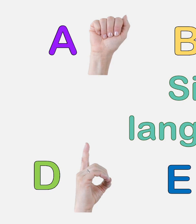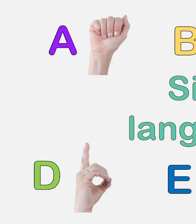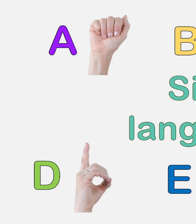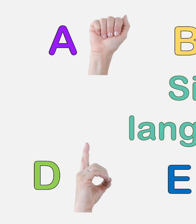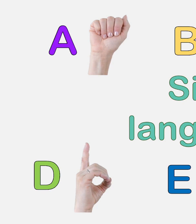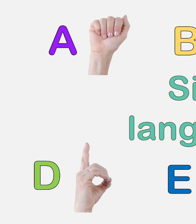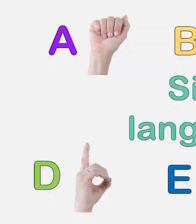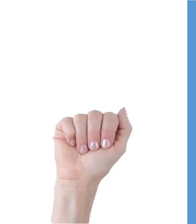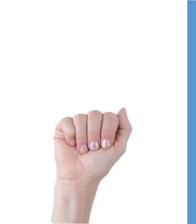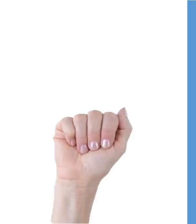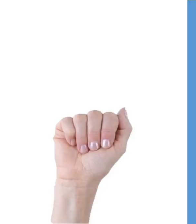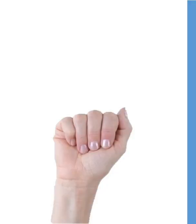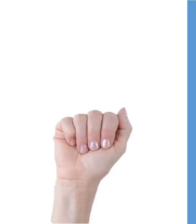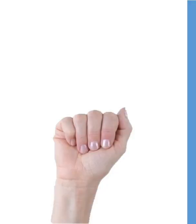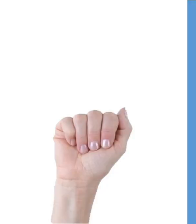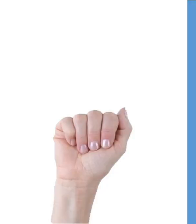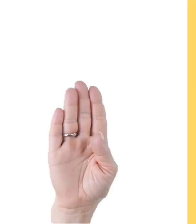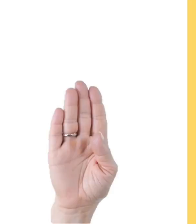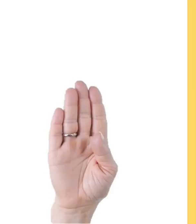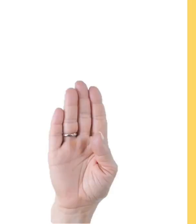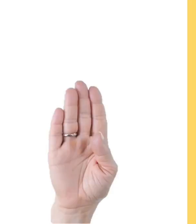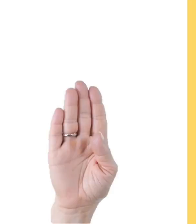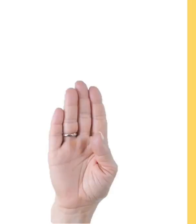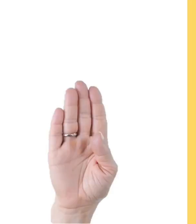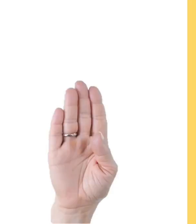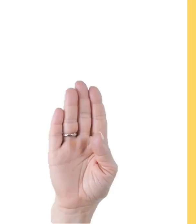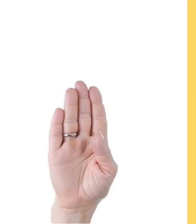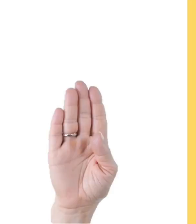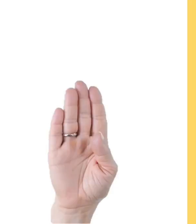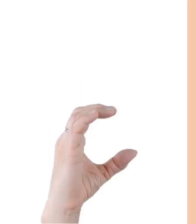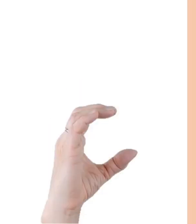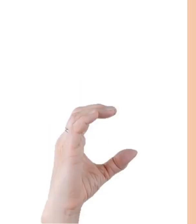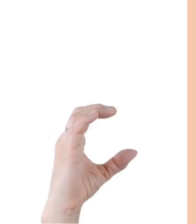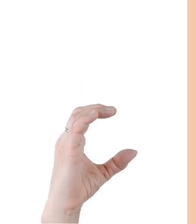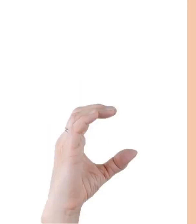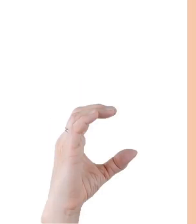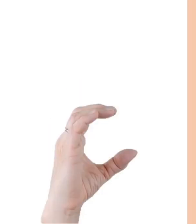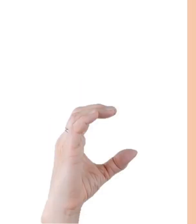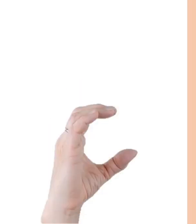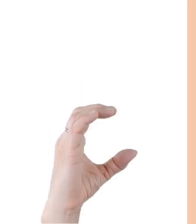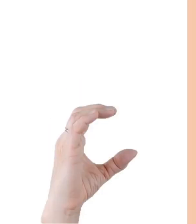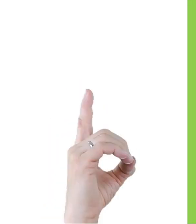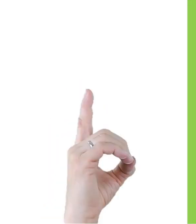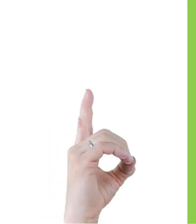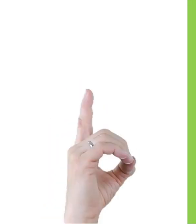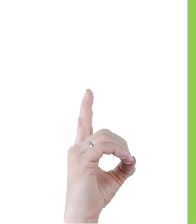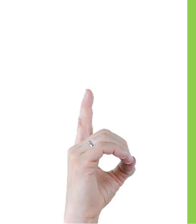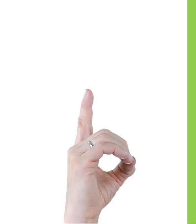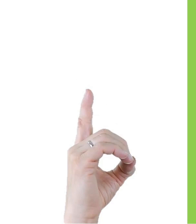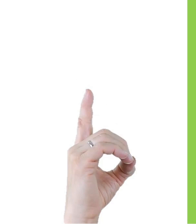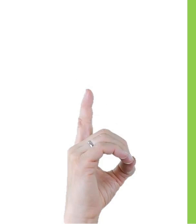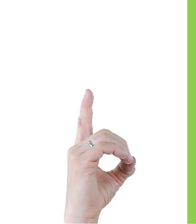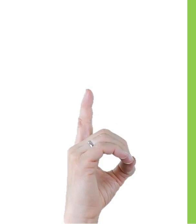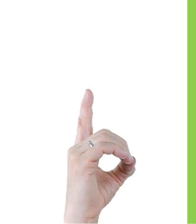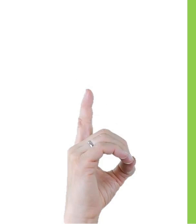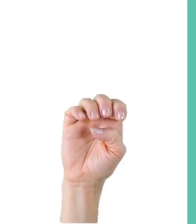A, B, C, D, E,